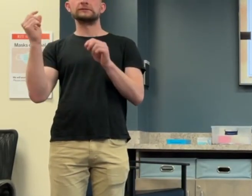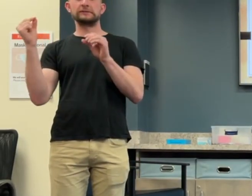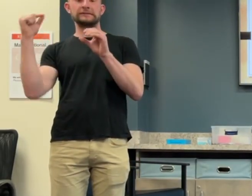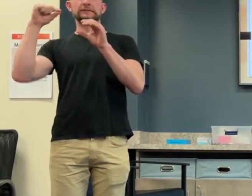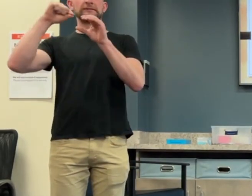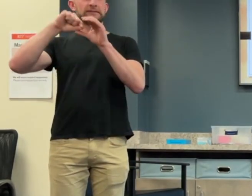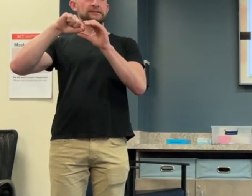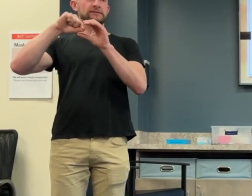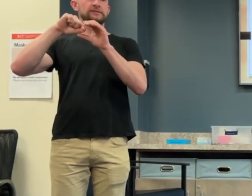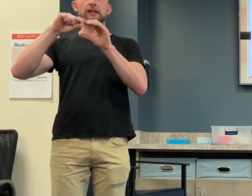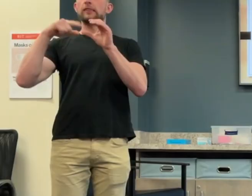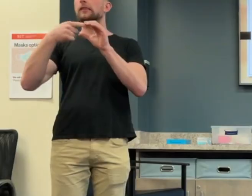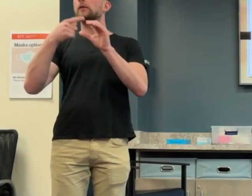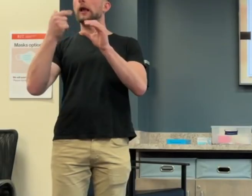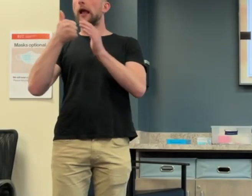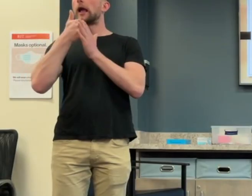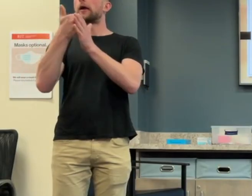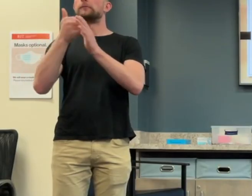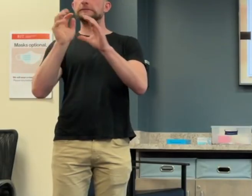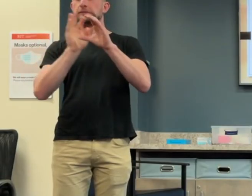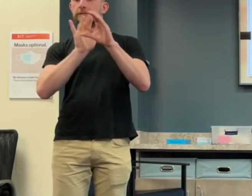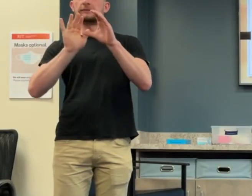then it stimulates the auditory nerve.